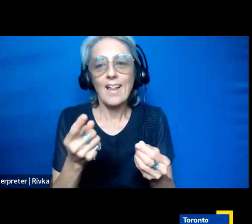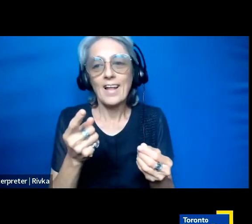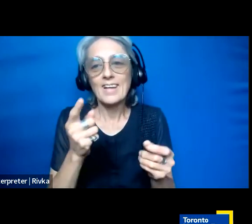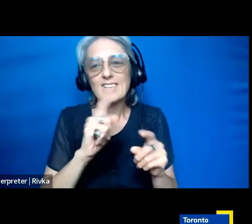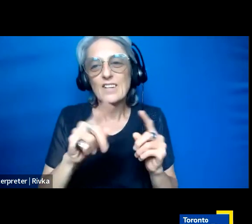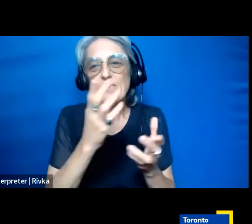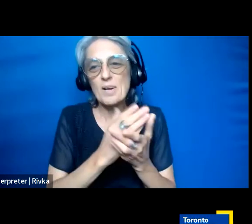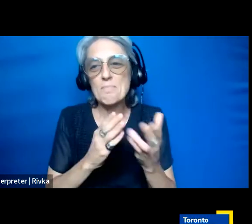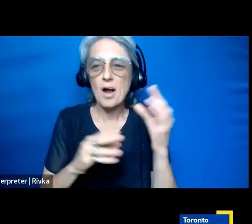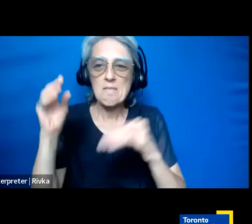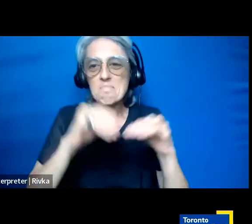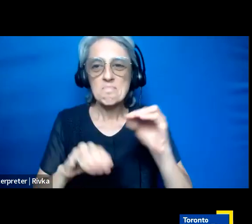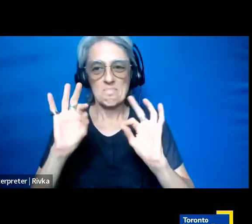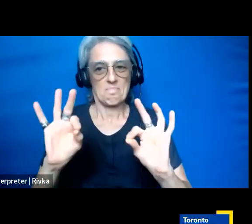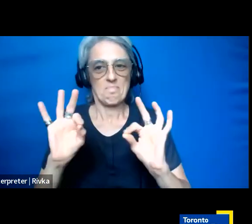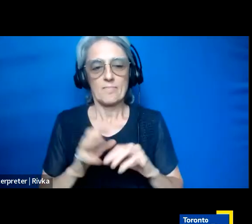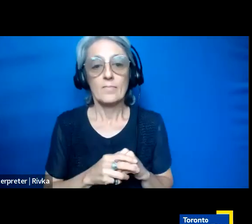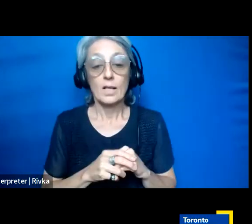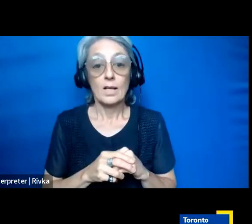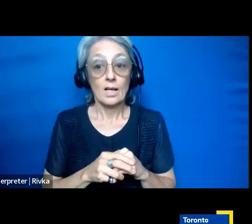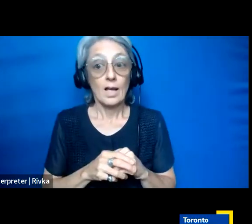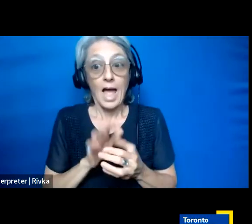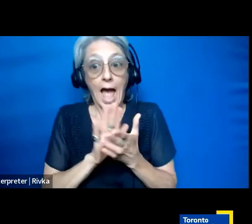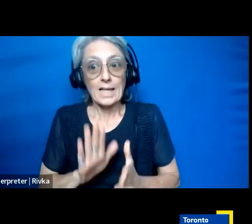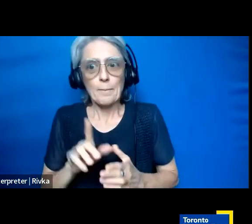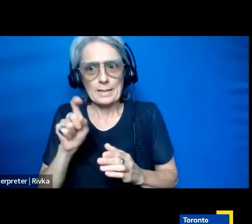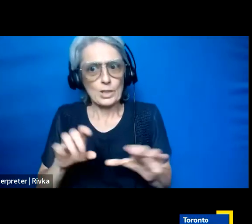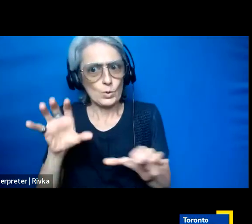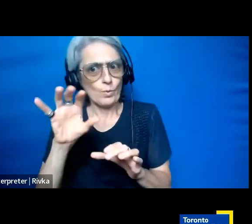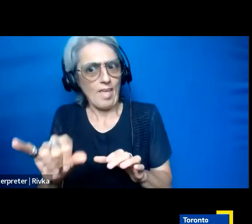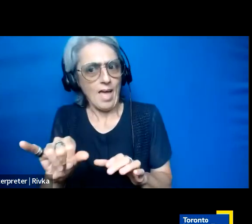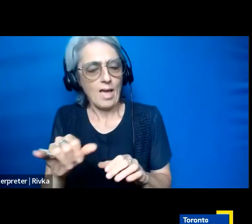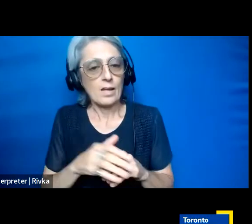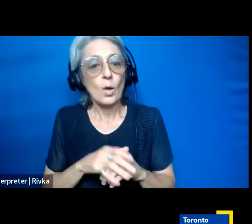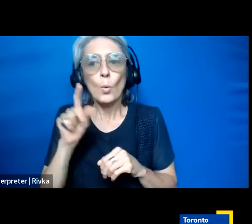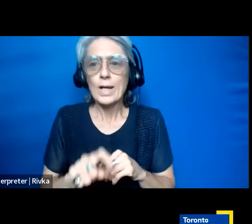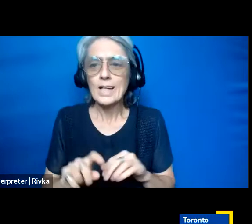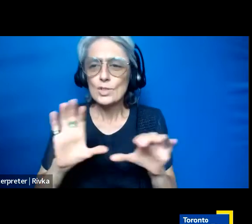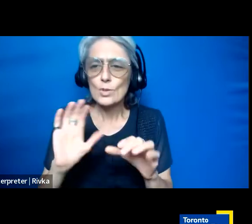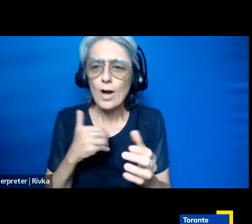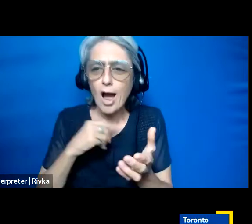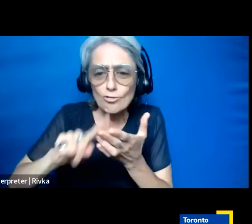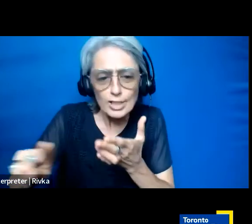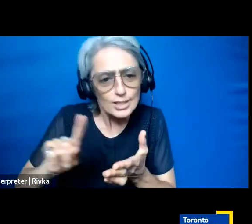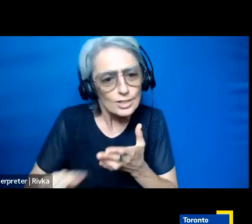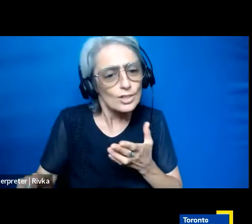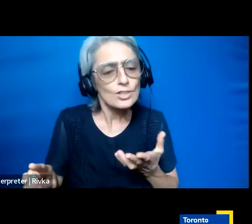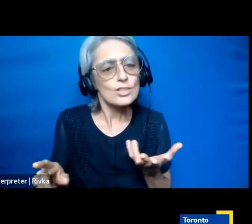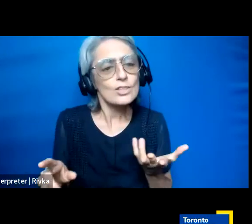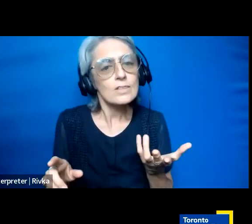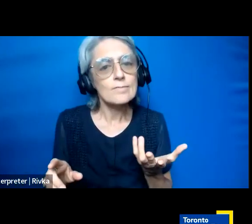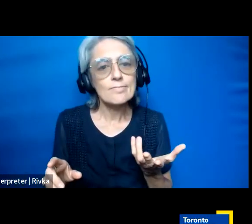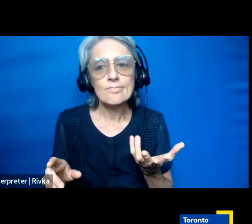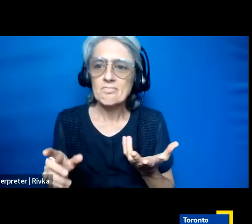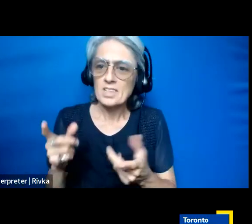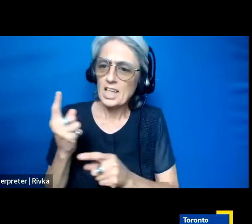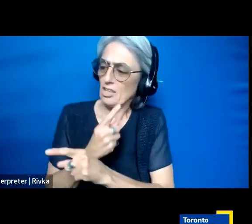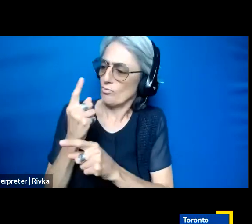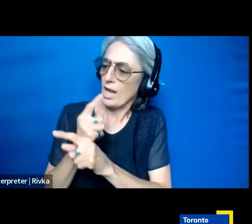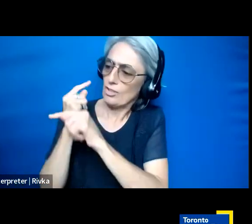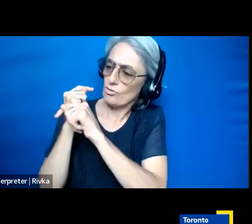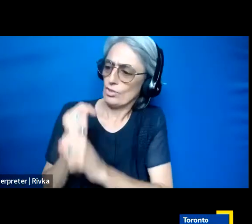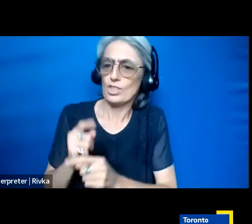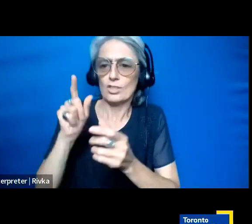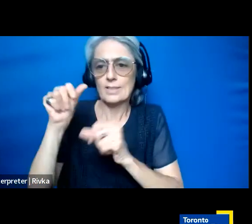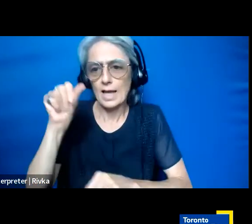we need to do, academics need to do. We need to do our research in the traditional scientific ways to be